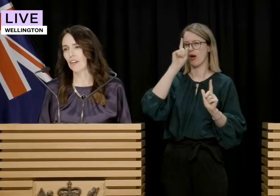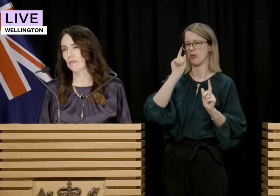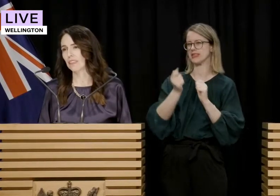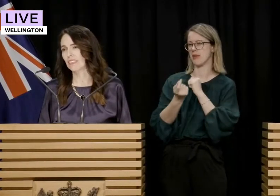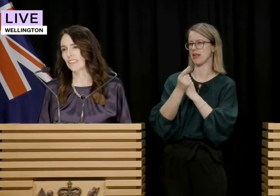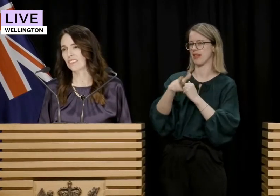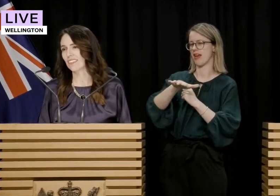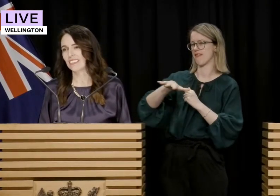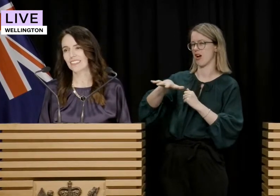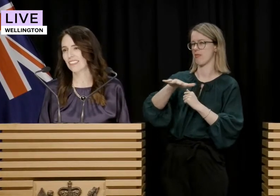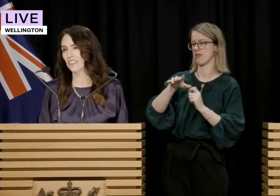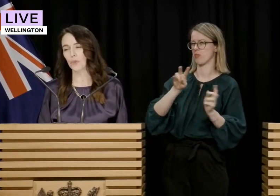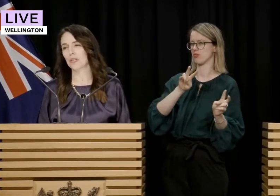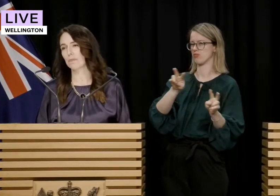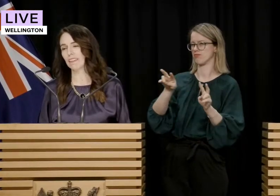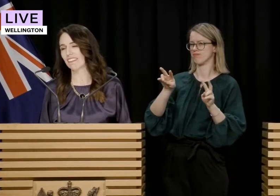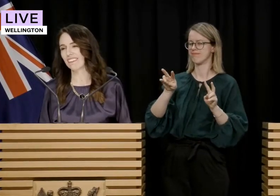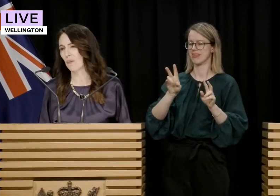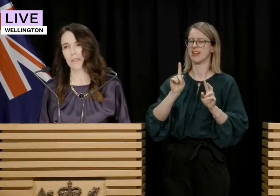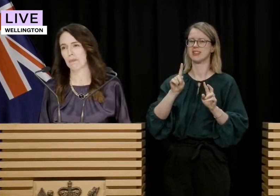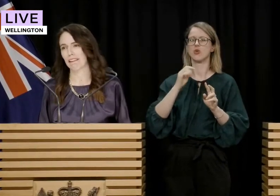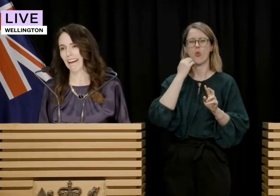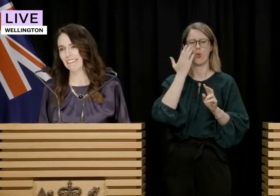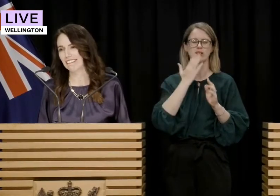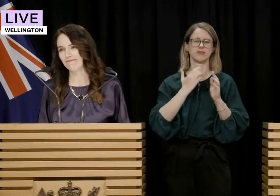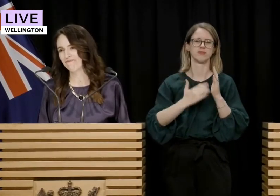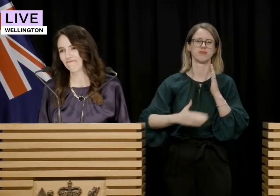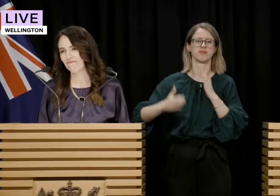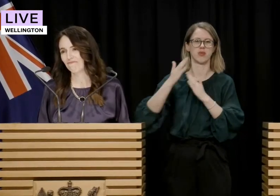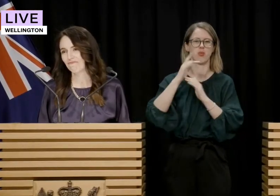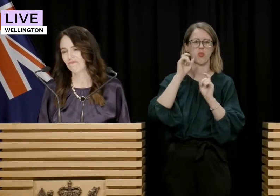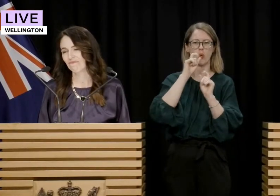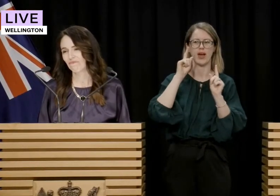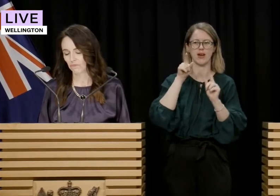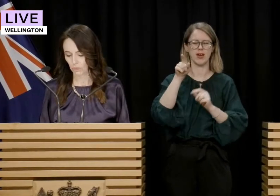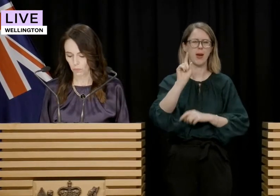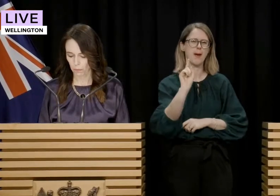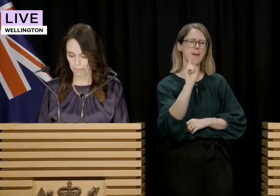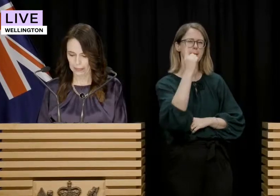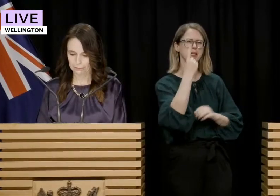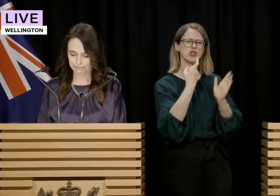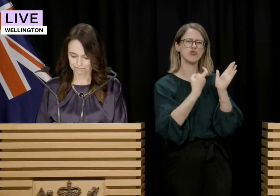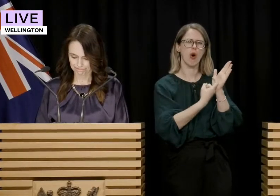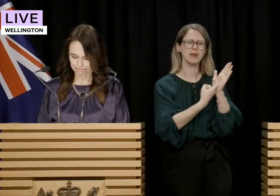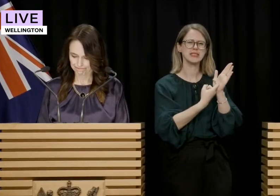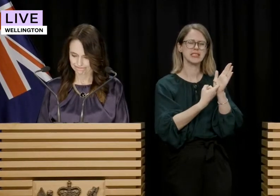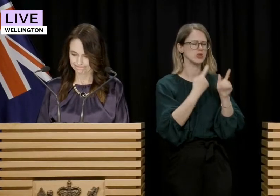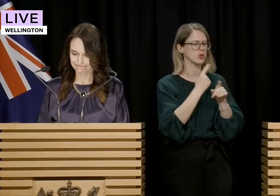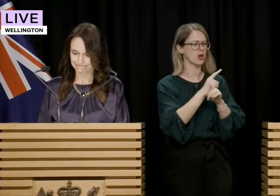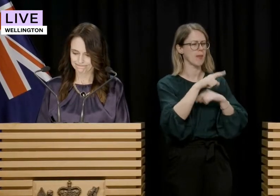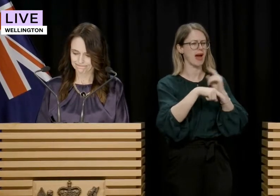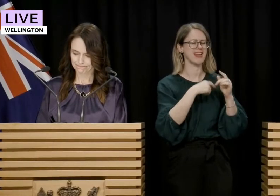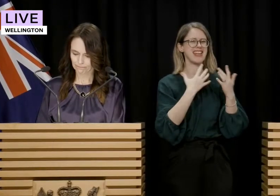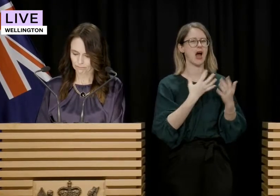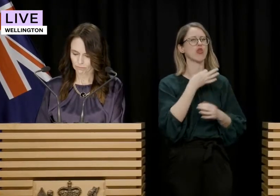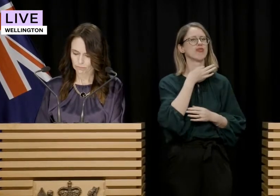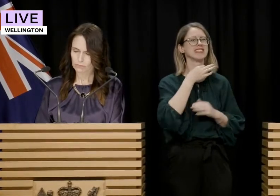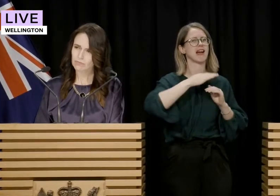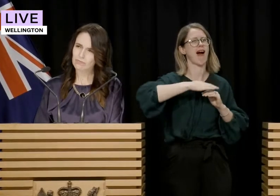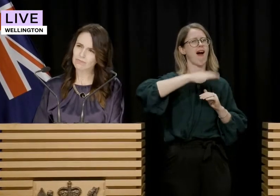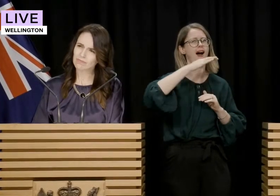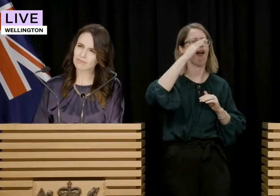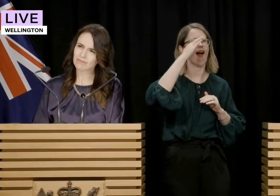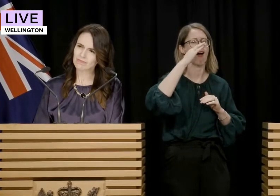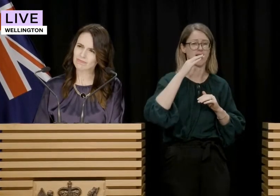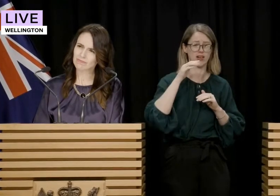in our environment. So that's always been the case. Minister Robertson talked about the sort of threats being greater and more intense, but